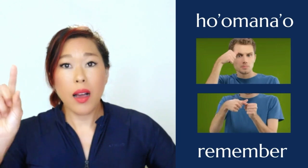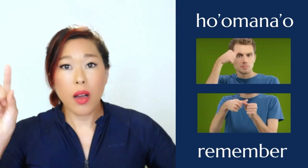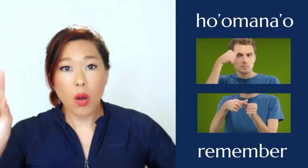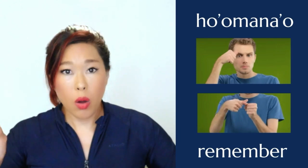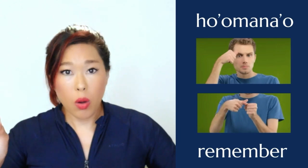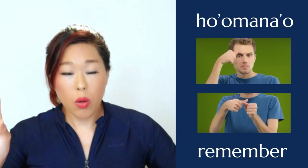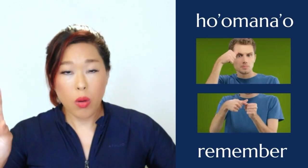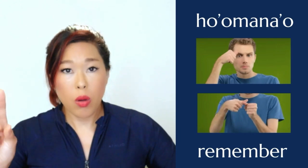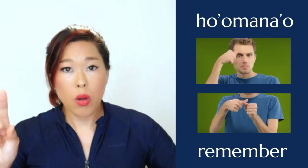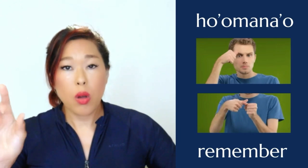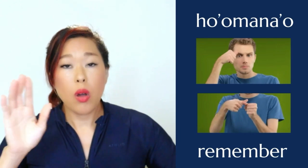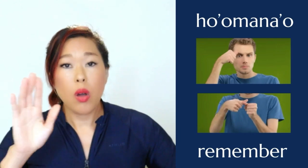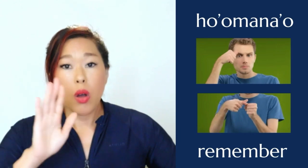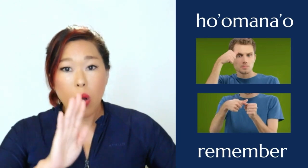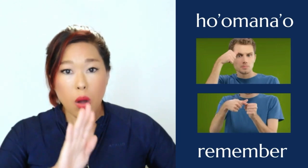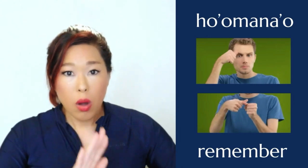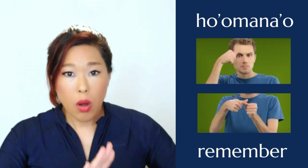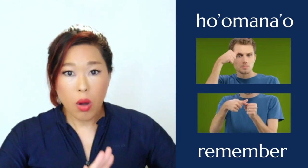Ho'omana'o.